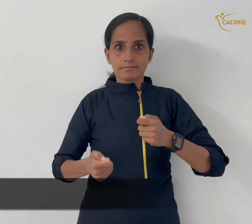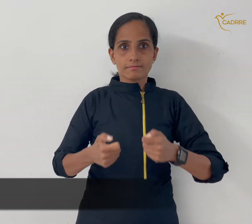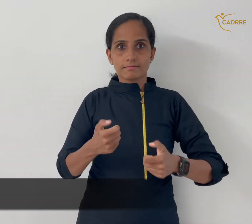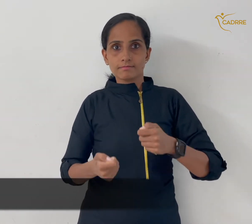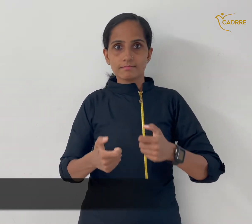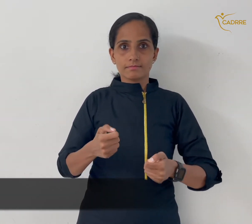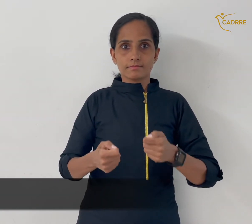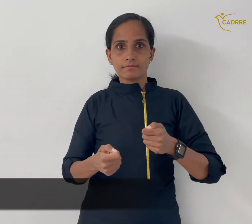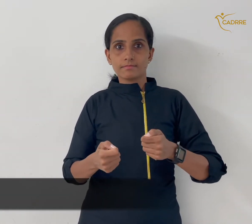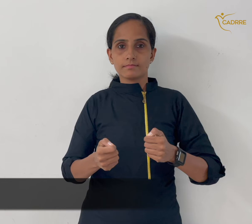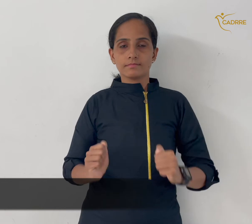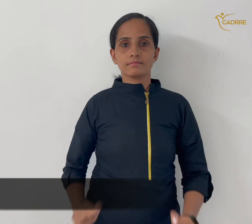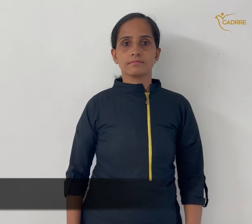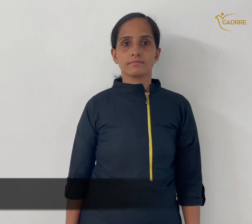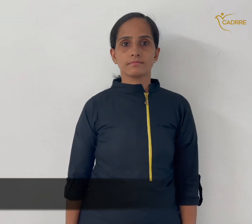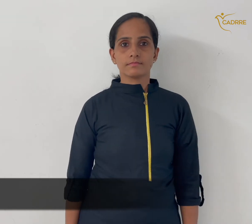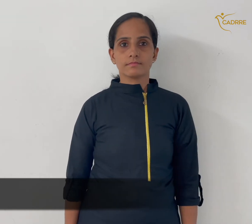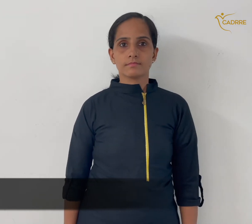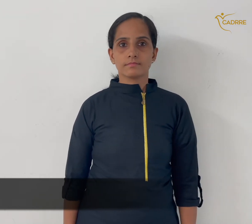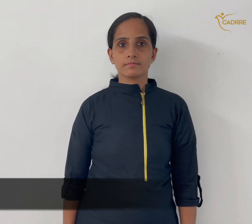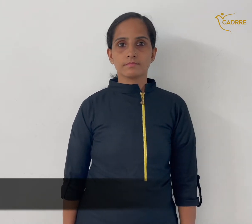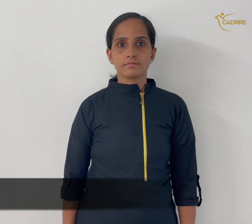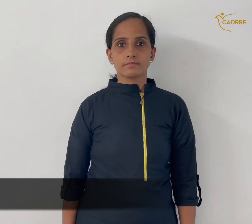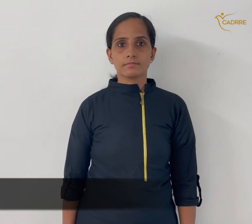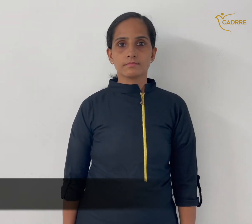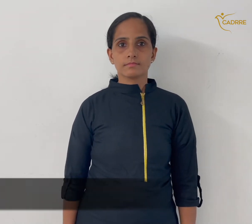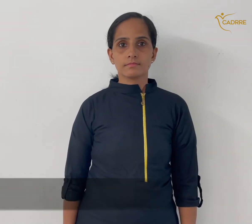Gamepad used to play video games